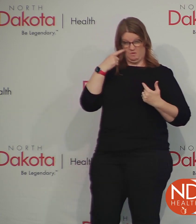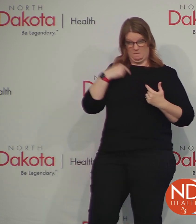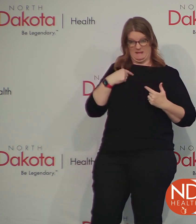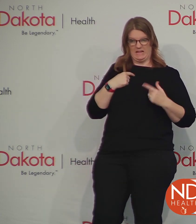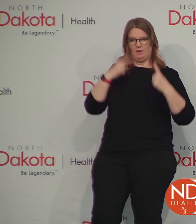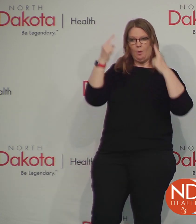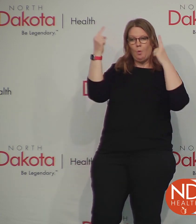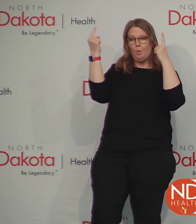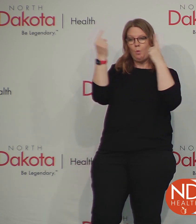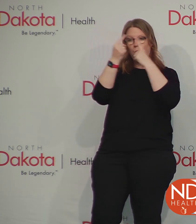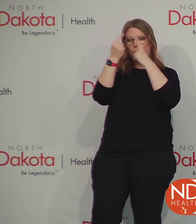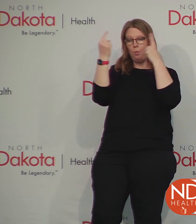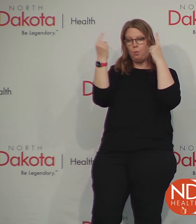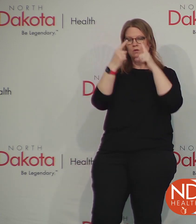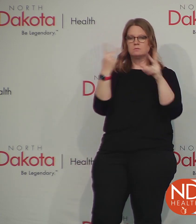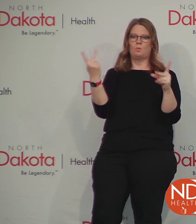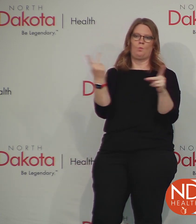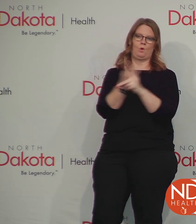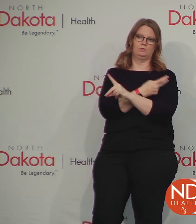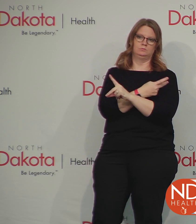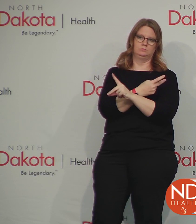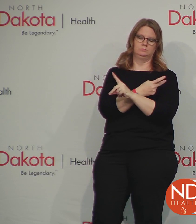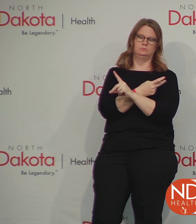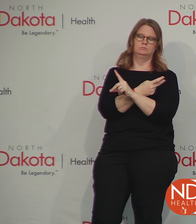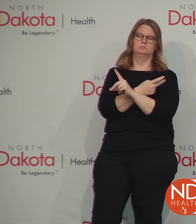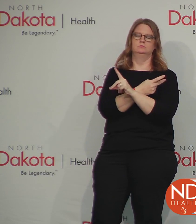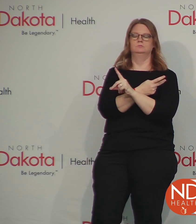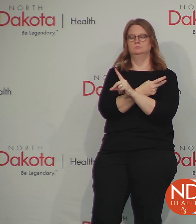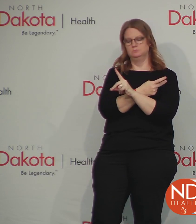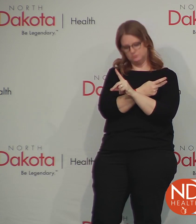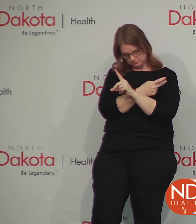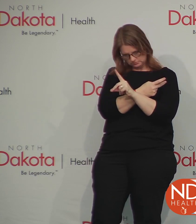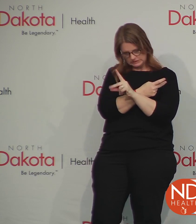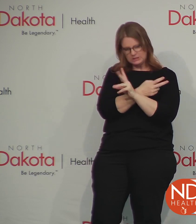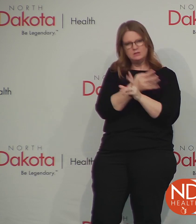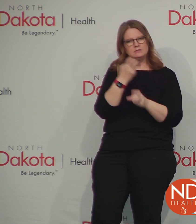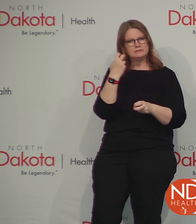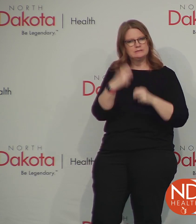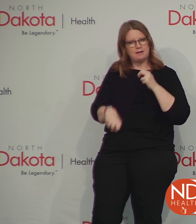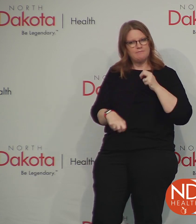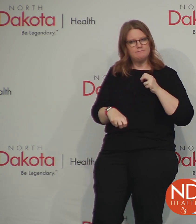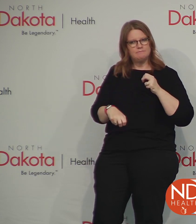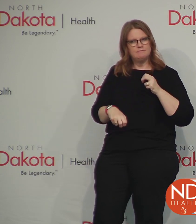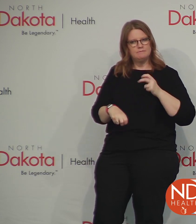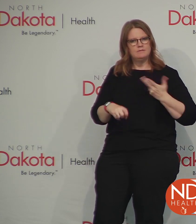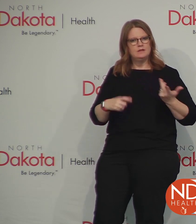worst symptom. It was the hardest part to